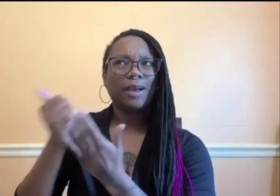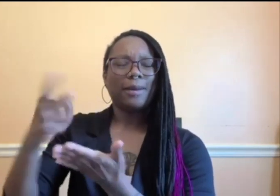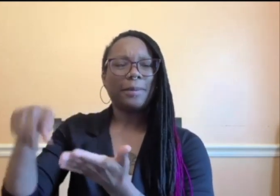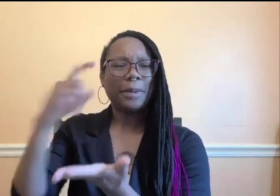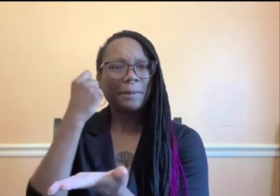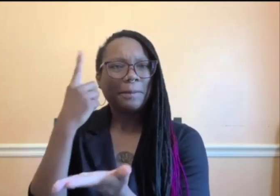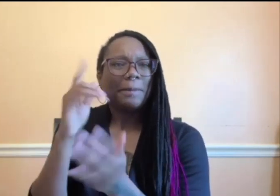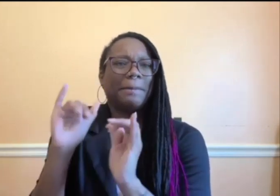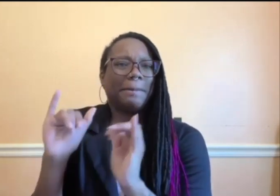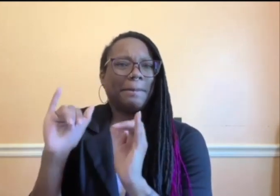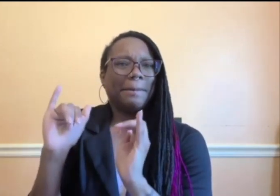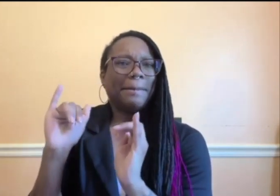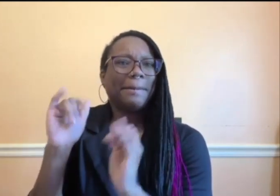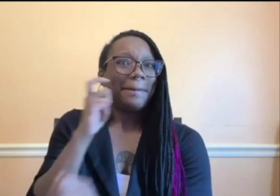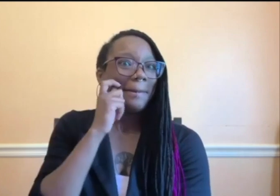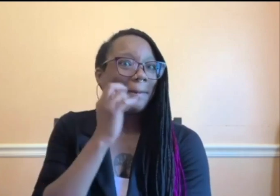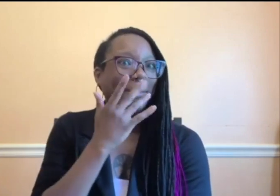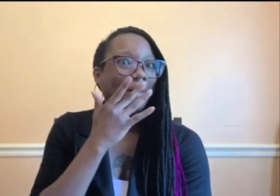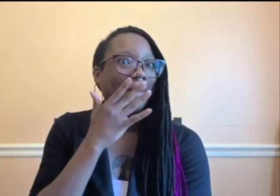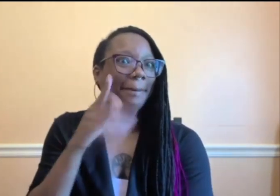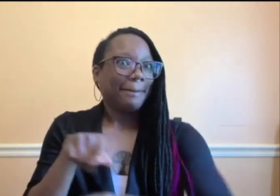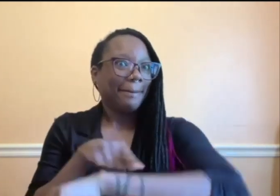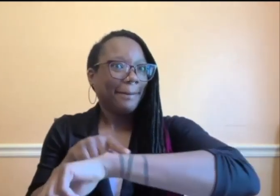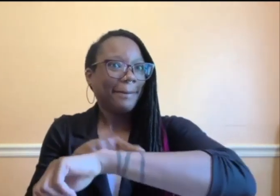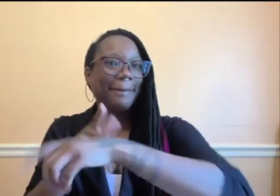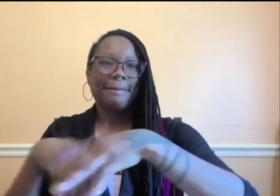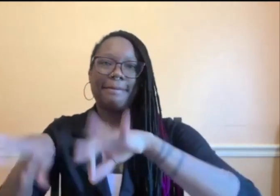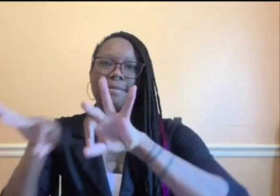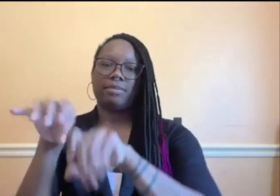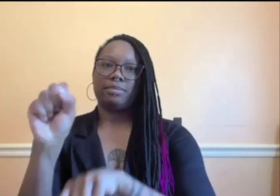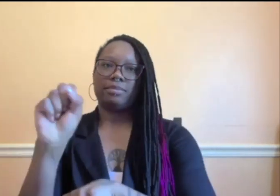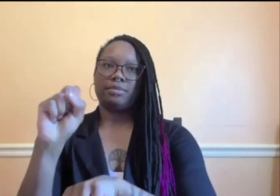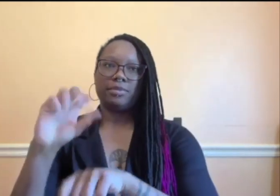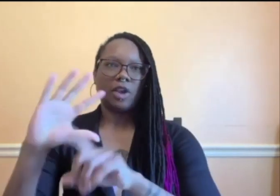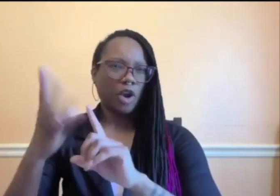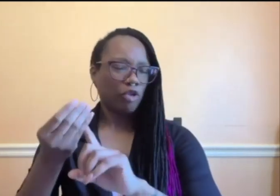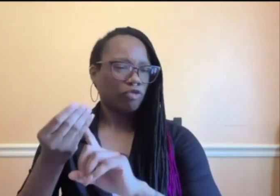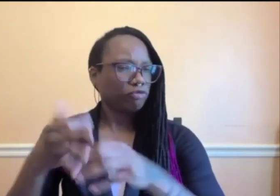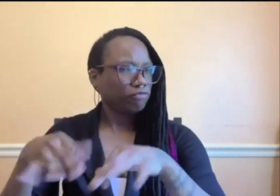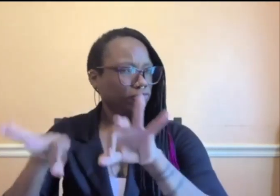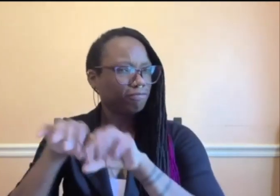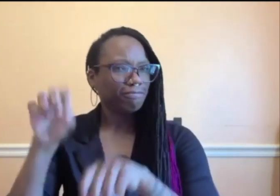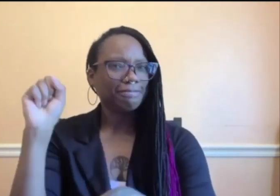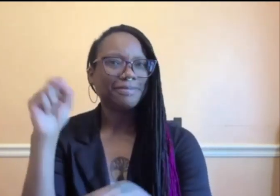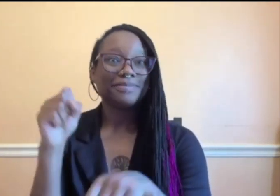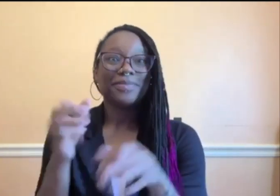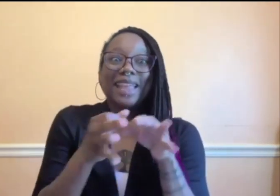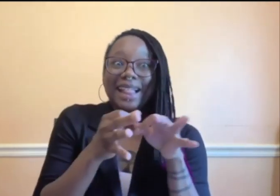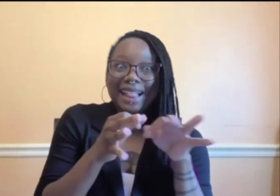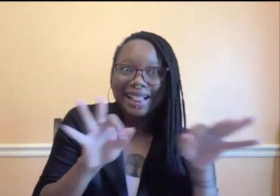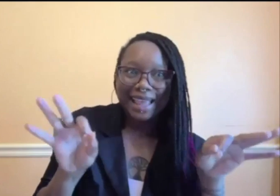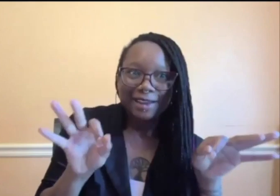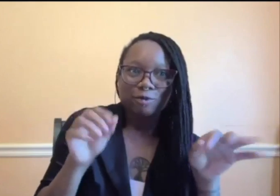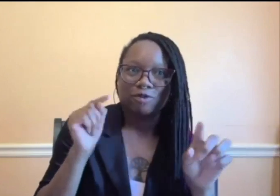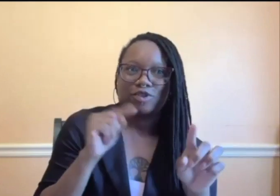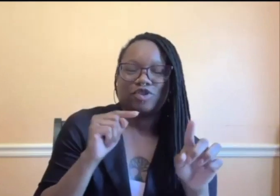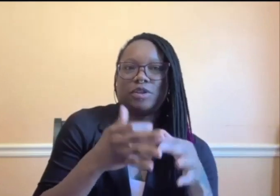we're conscious of what's happening in the community for people of color, for people who look like us. Valuing that